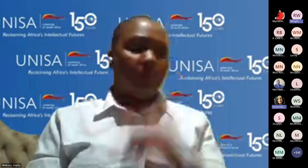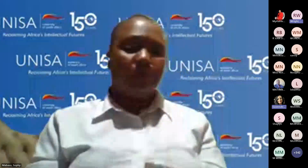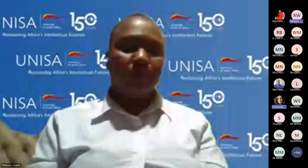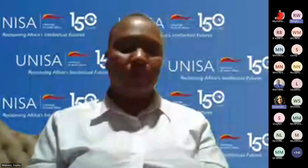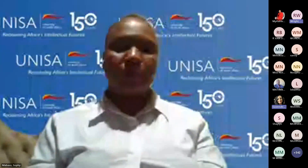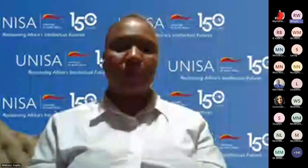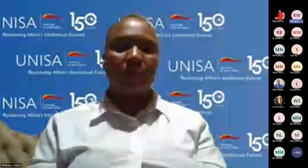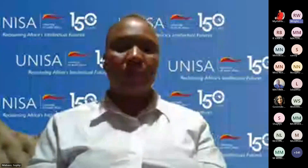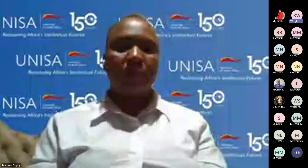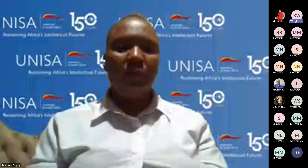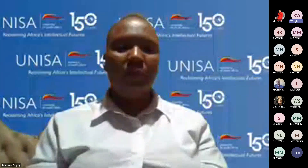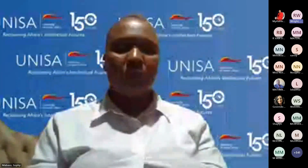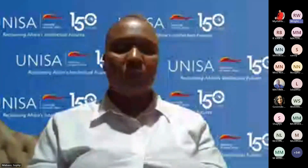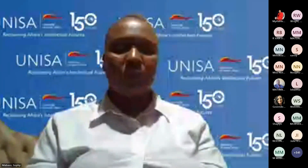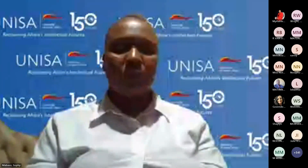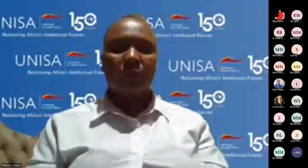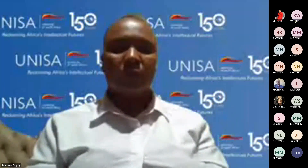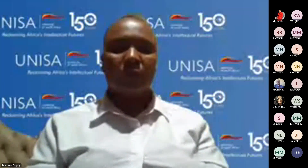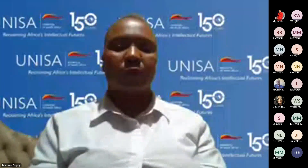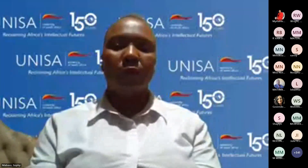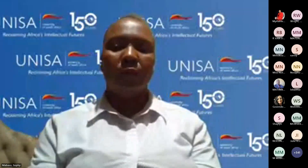Sama, you must just unmute from your side.